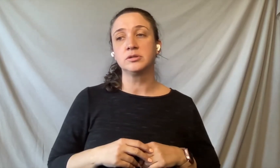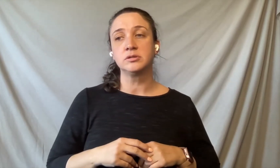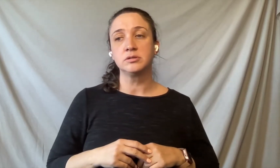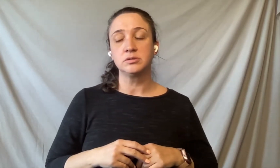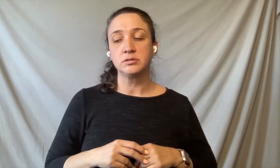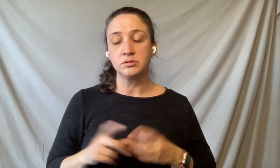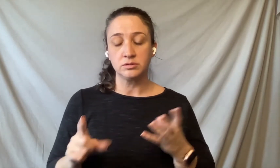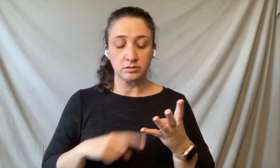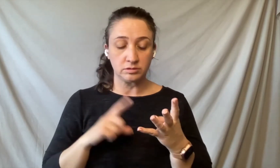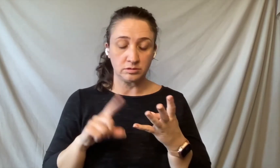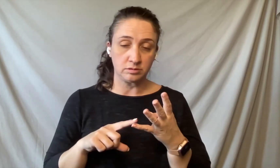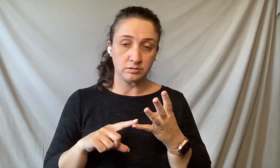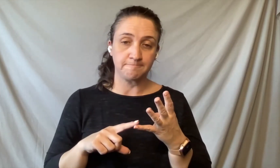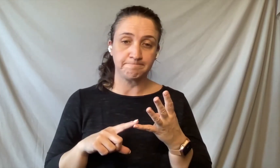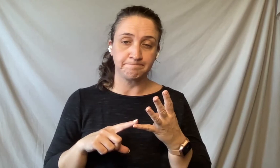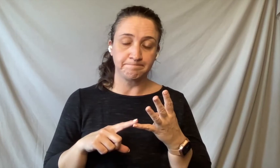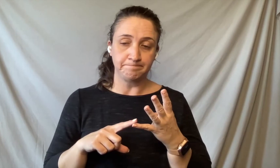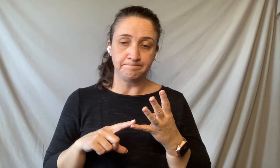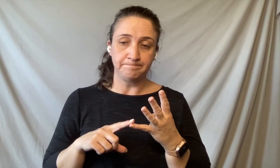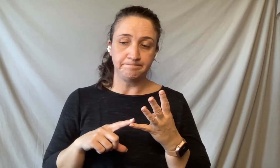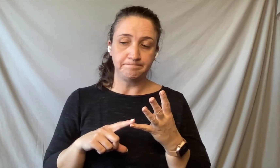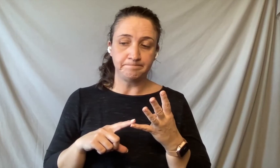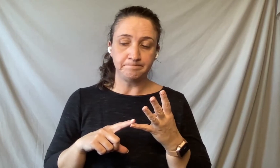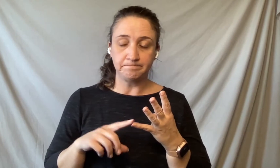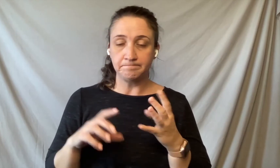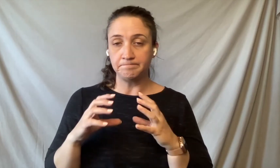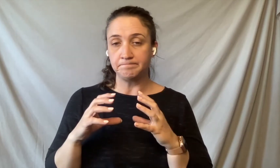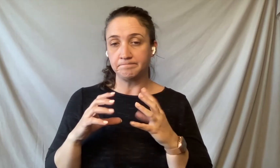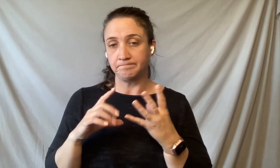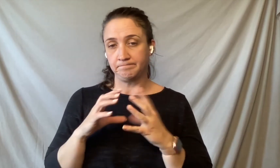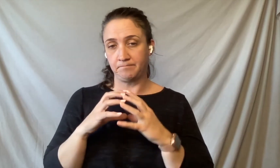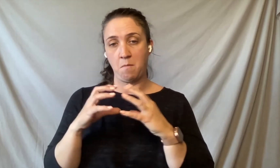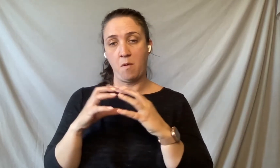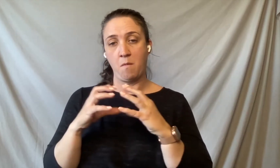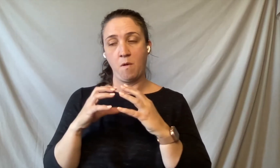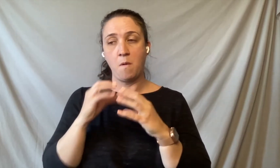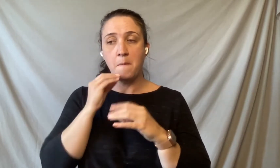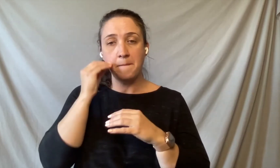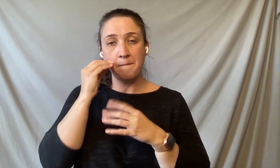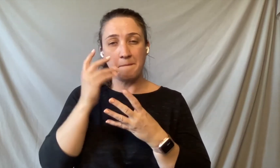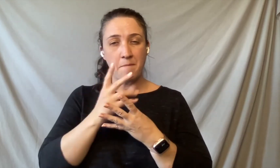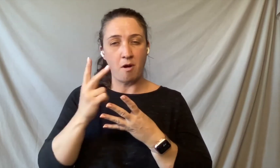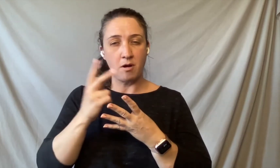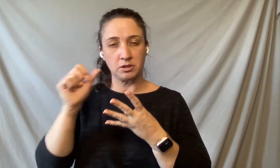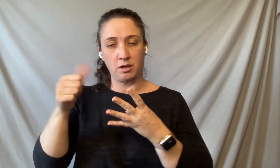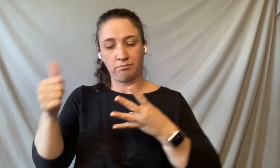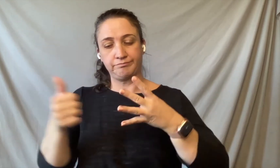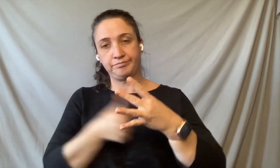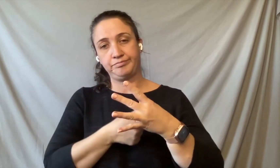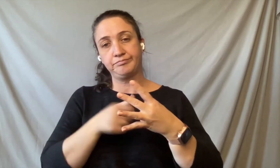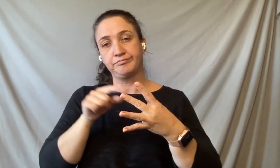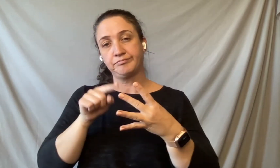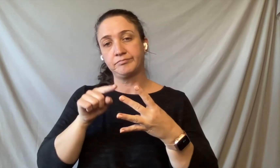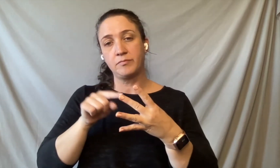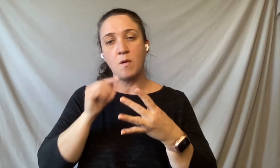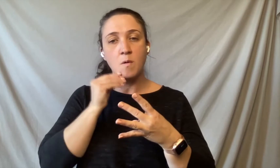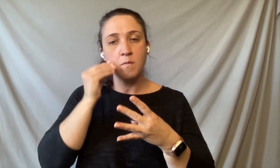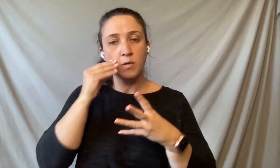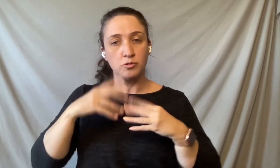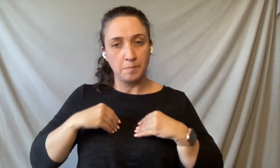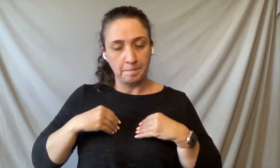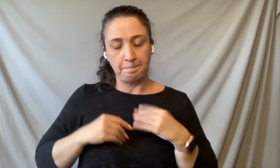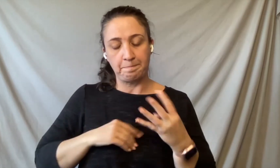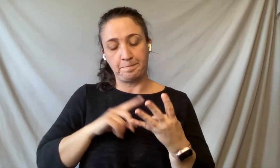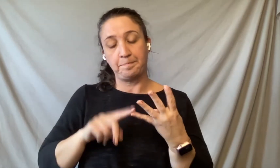And then the mobile home parks can fit under home ownership. And then we